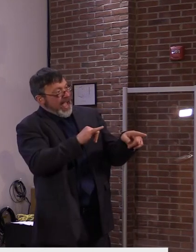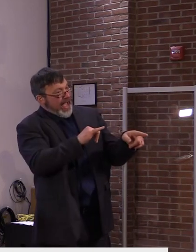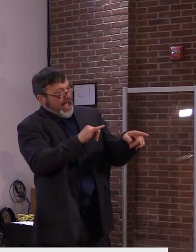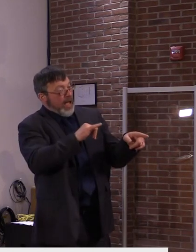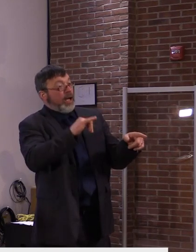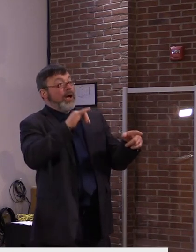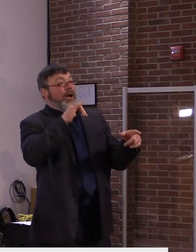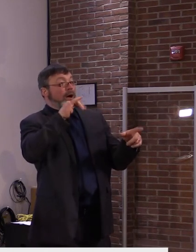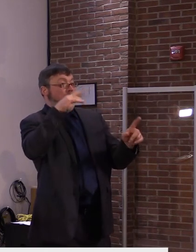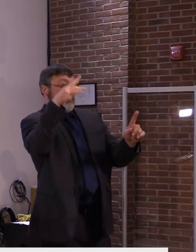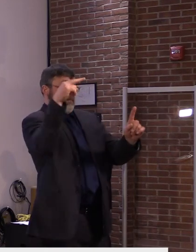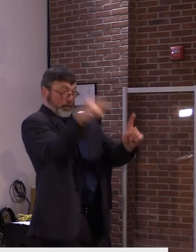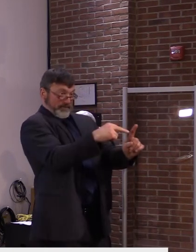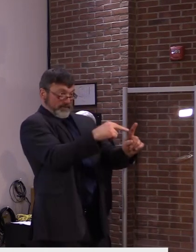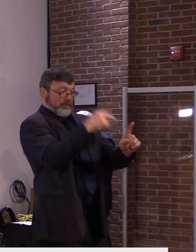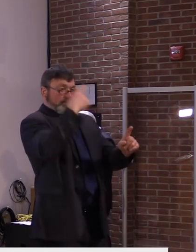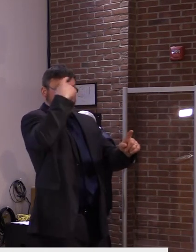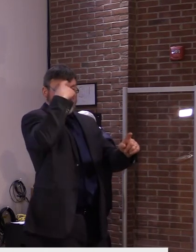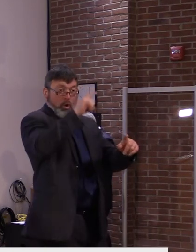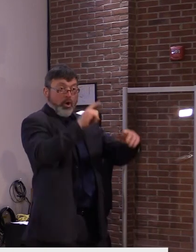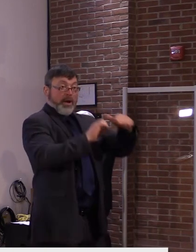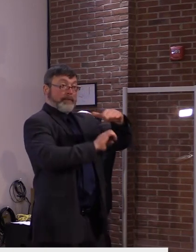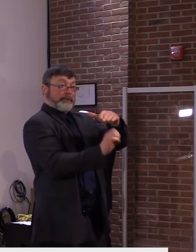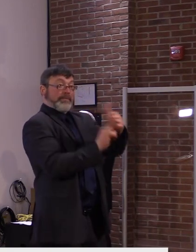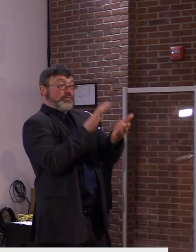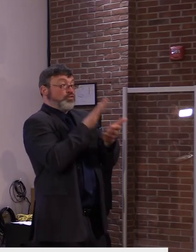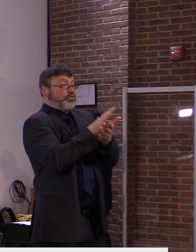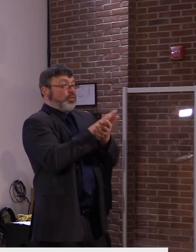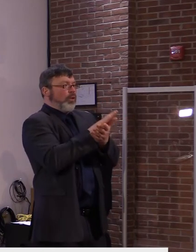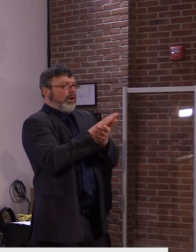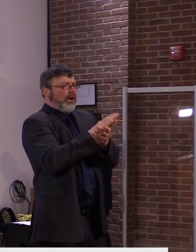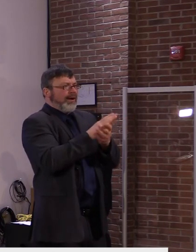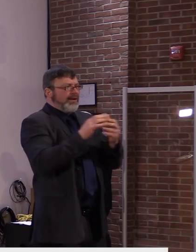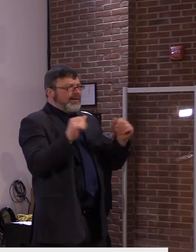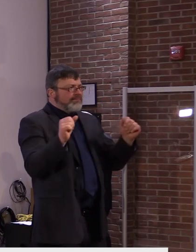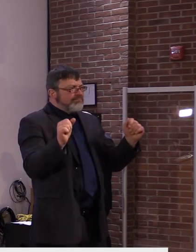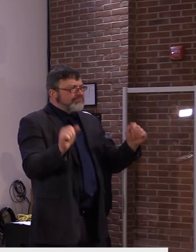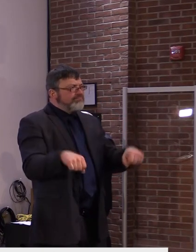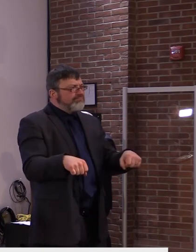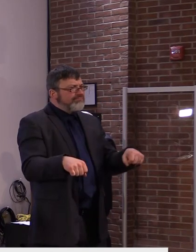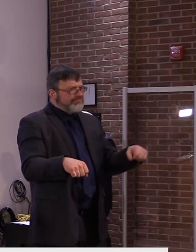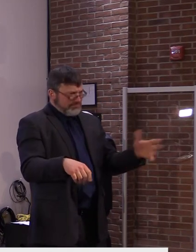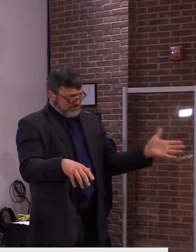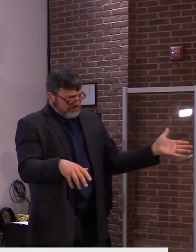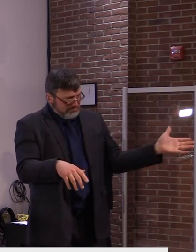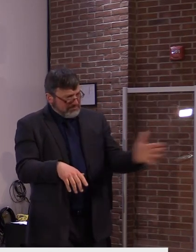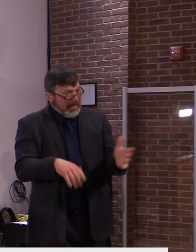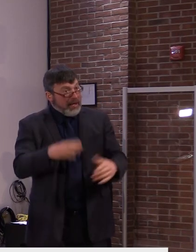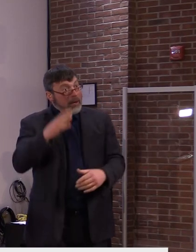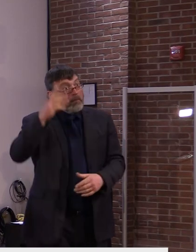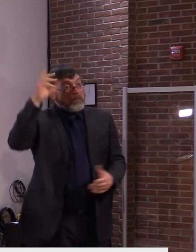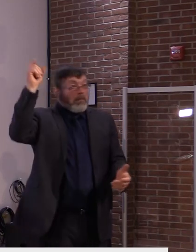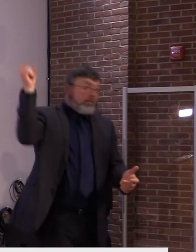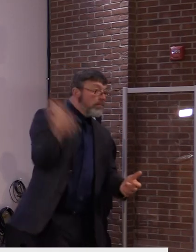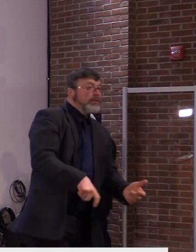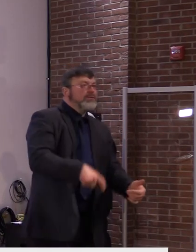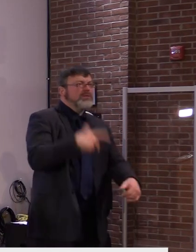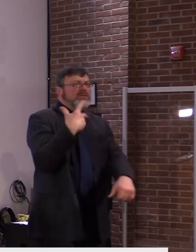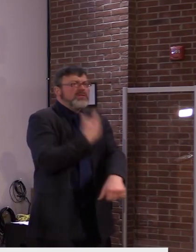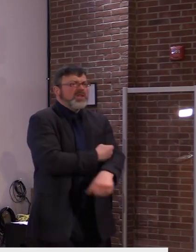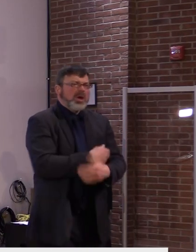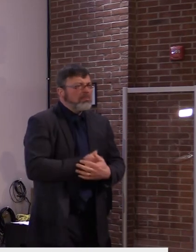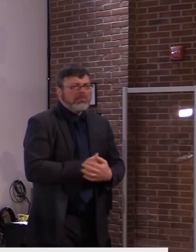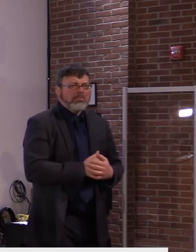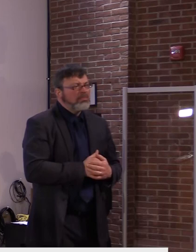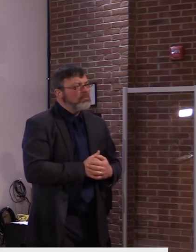in and of itself doesn't require vaccination and is inherently safe based on all of the